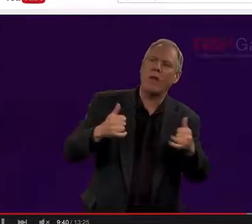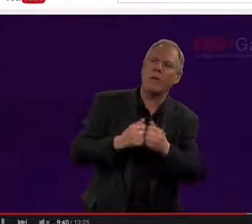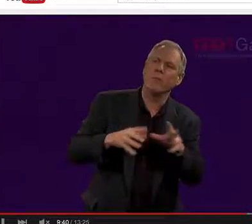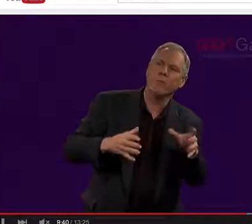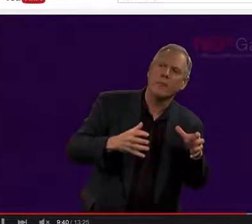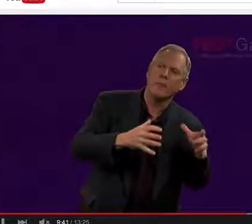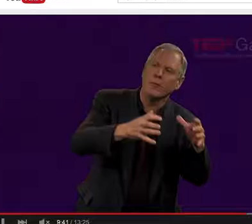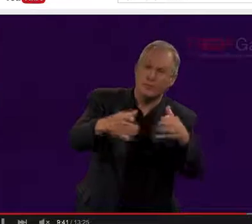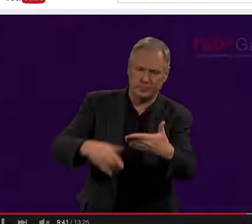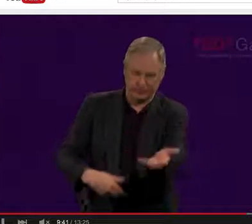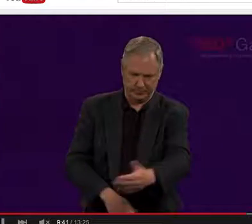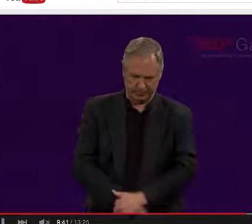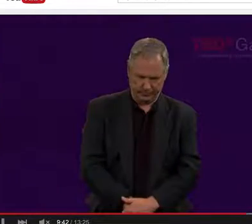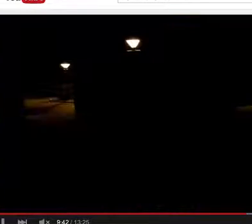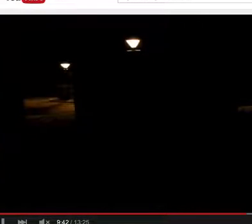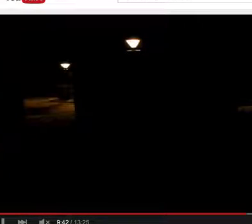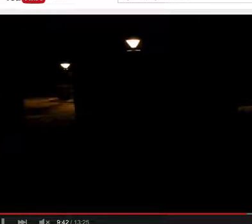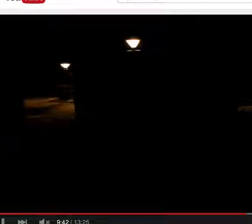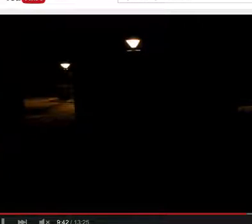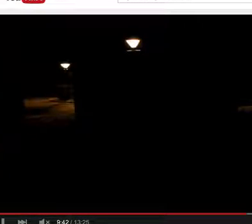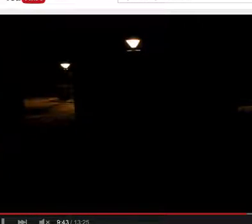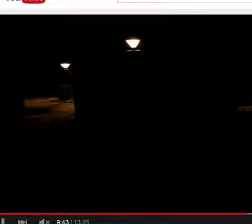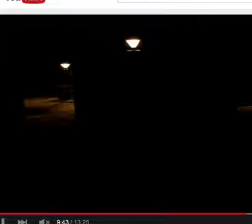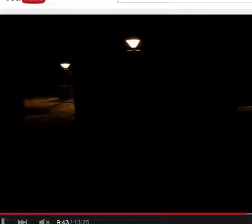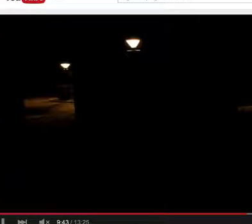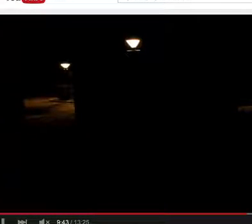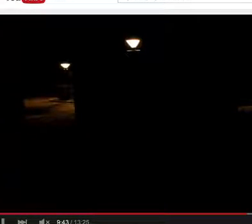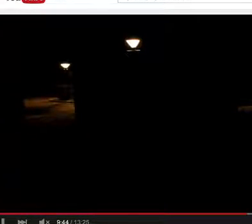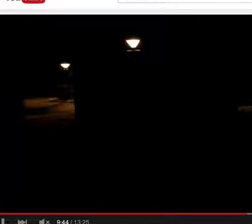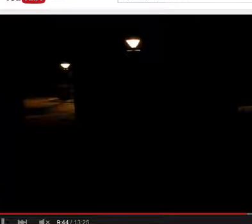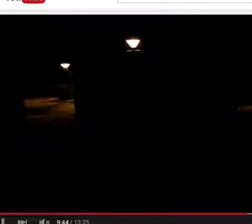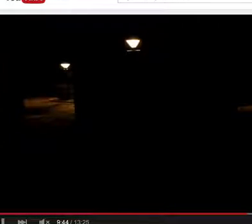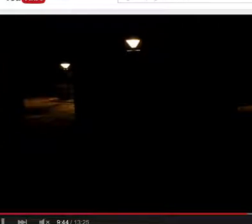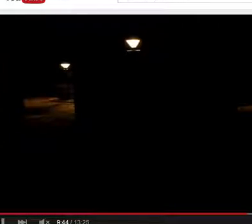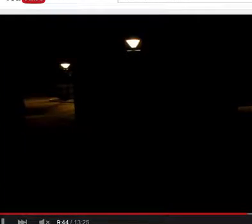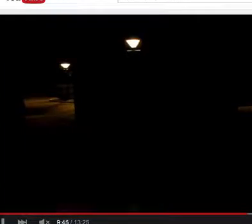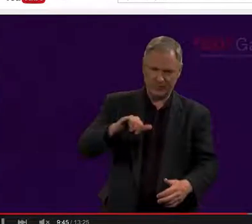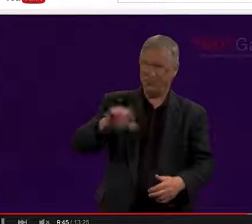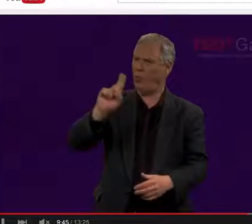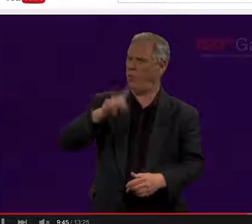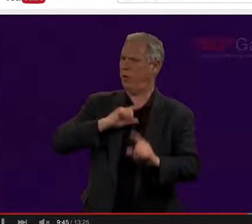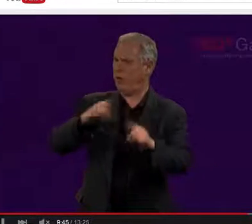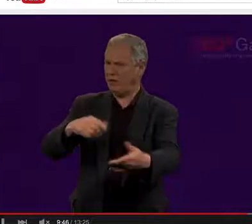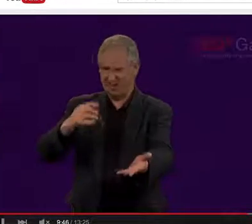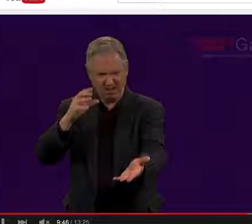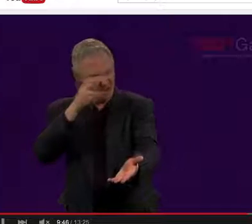Another places that we played with were these right here.